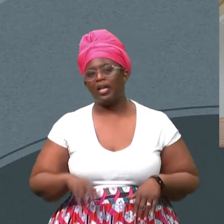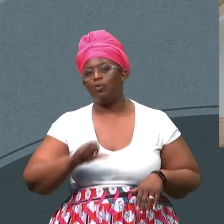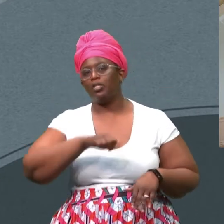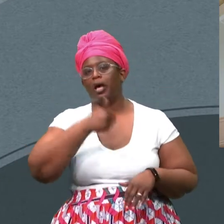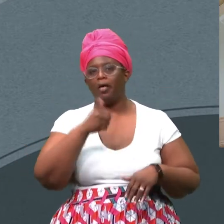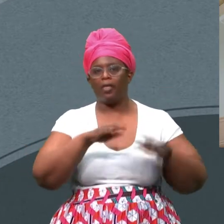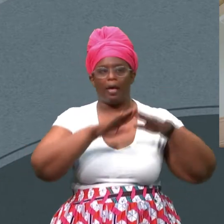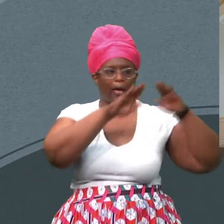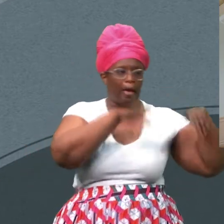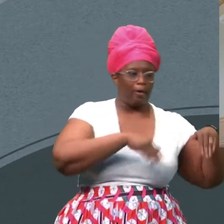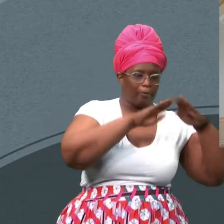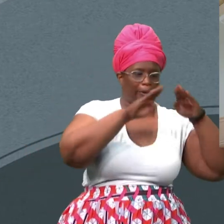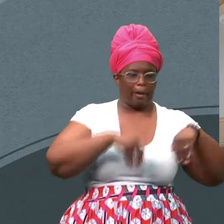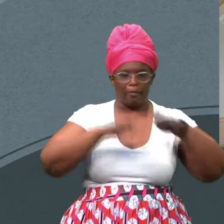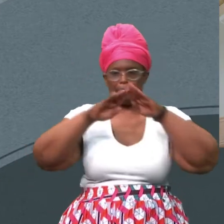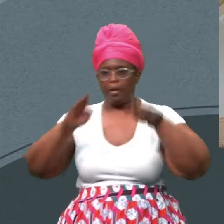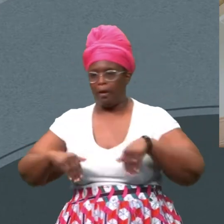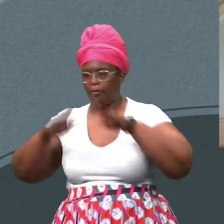corner.